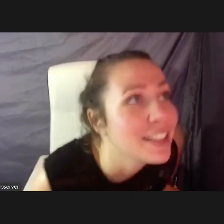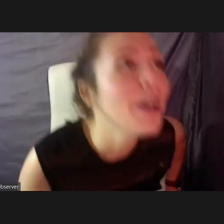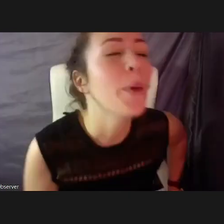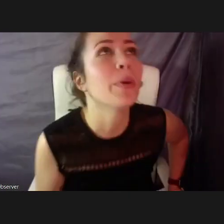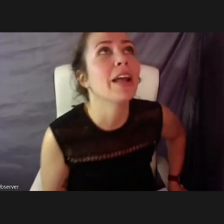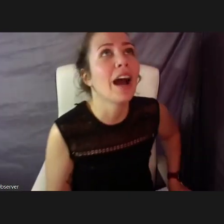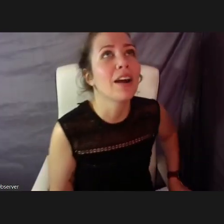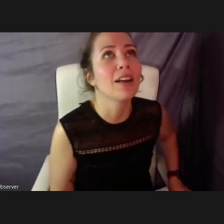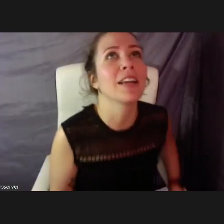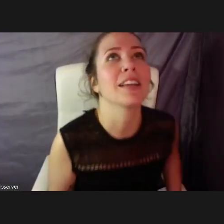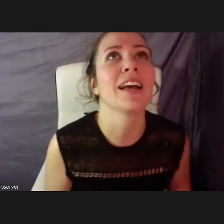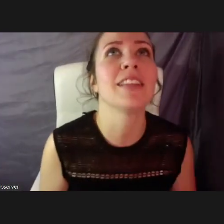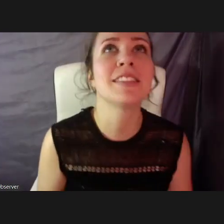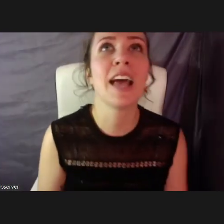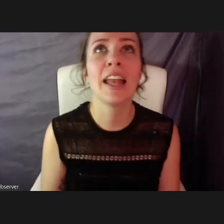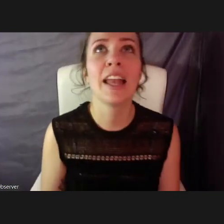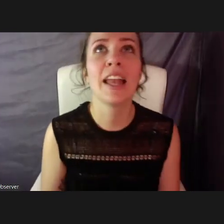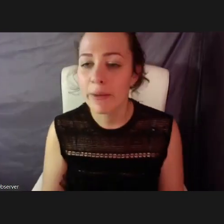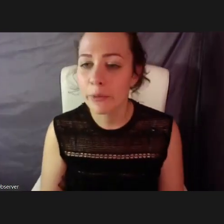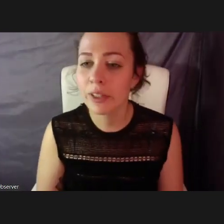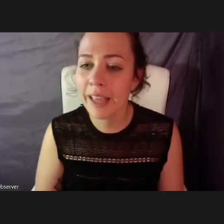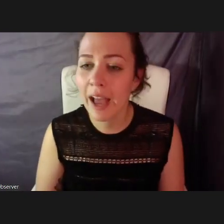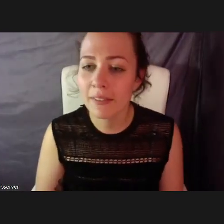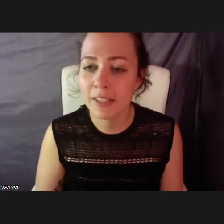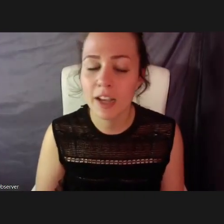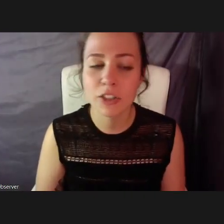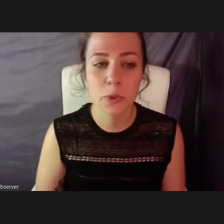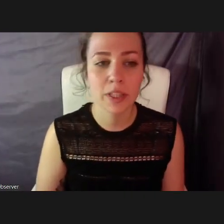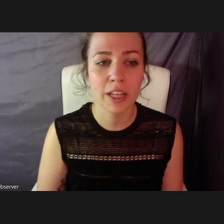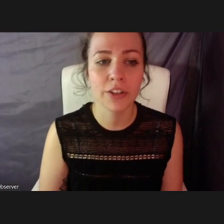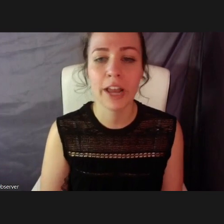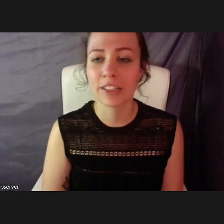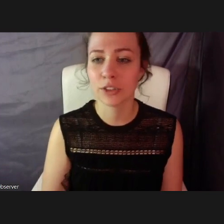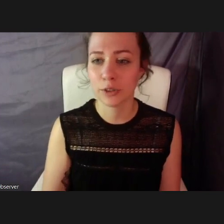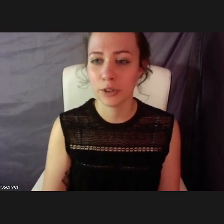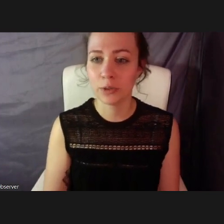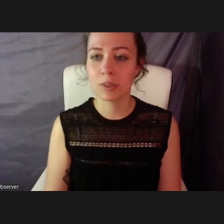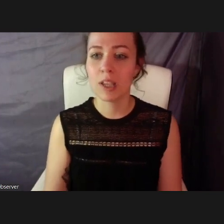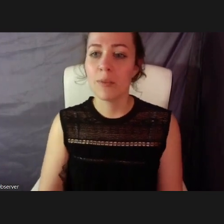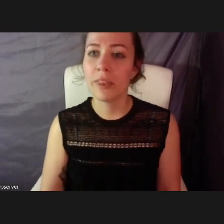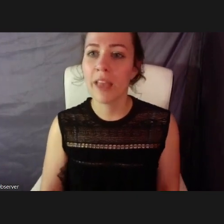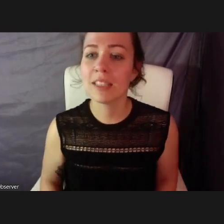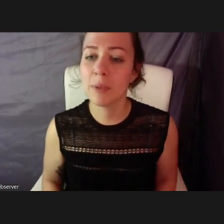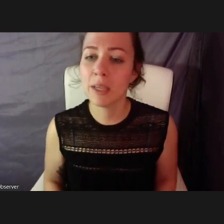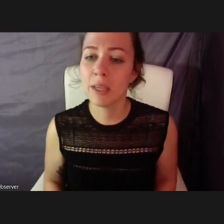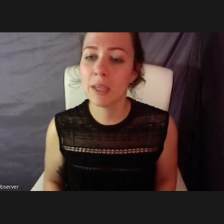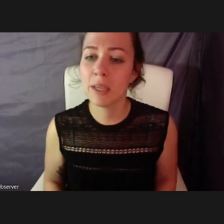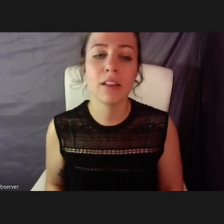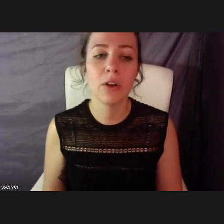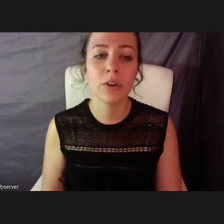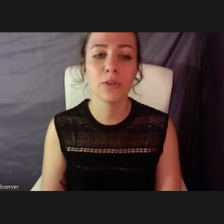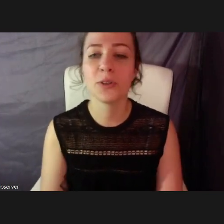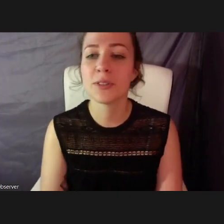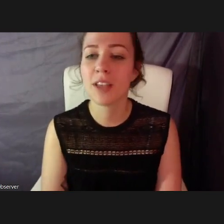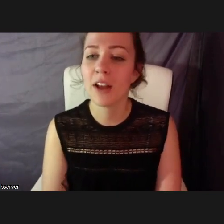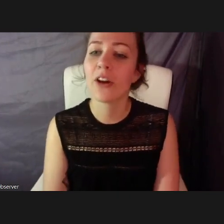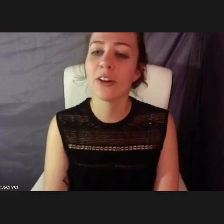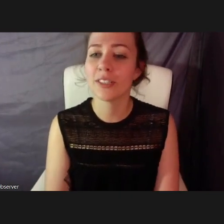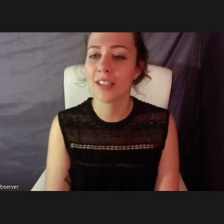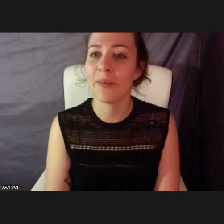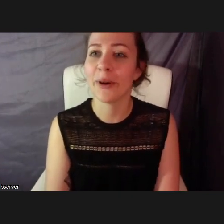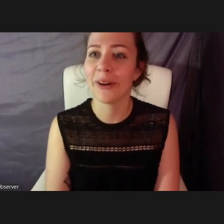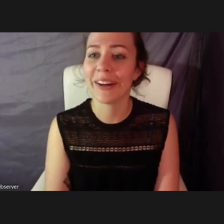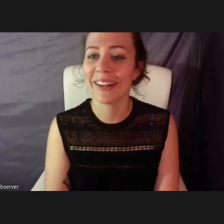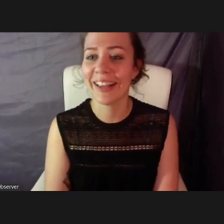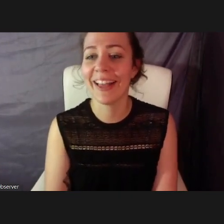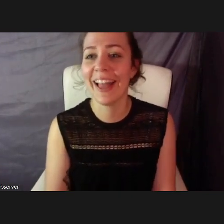this, but I had said, I'm really out of touch with international news. But that's because in my local news, a girl just